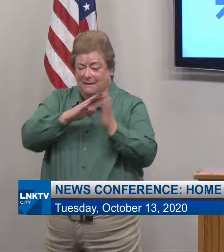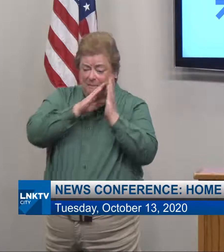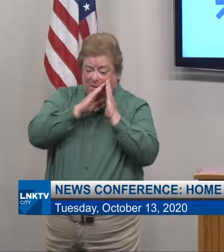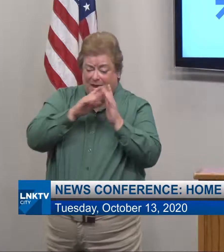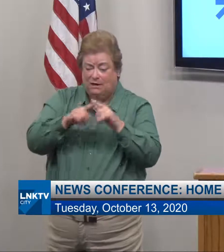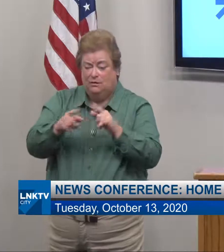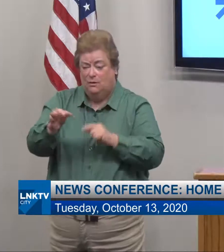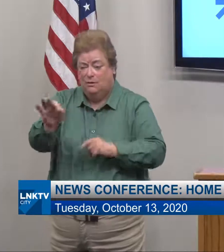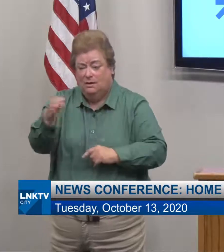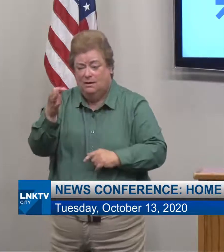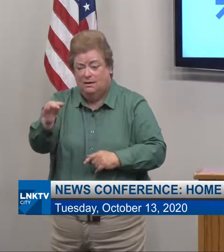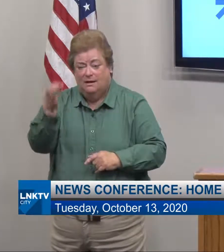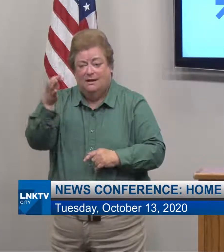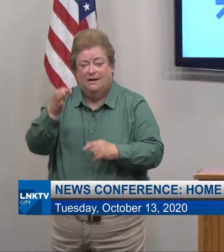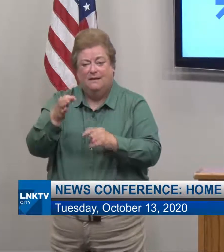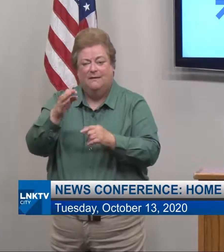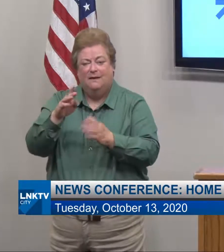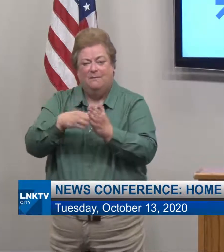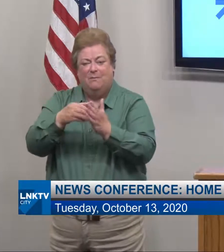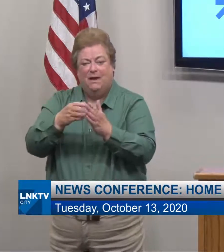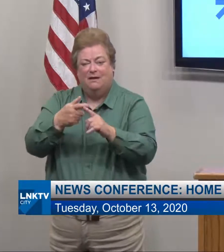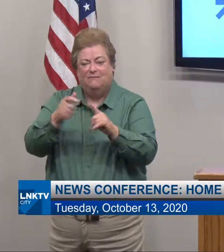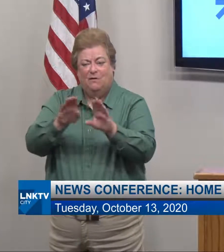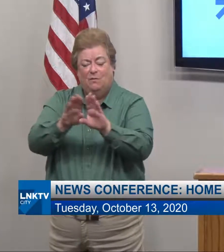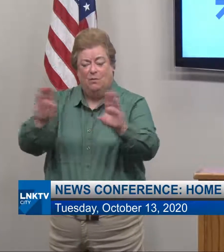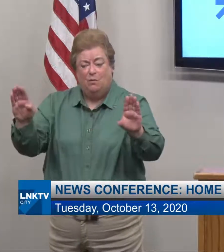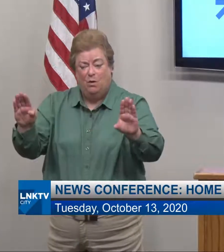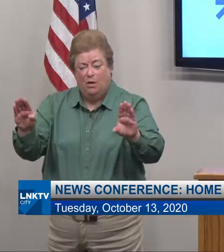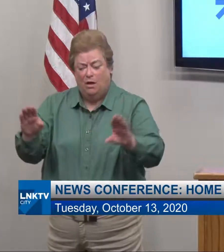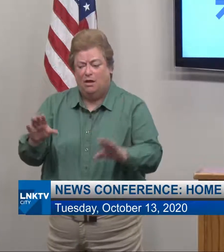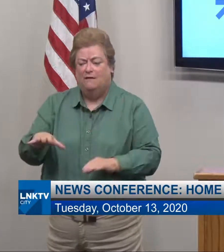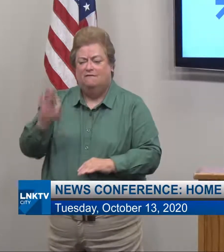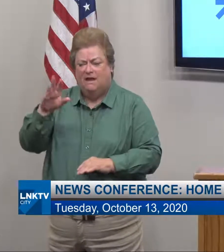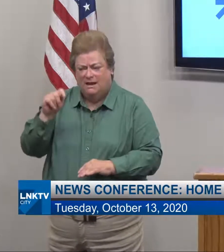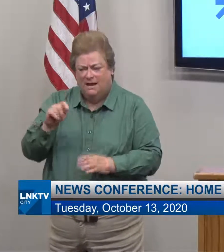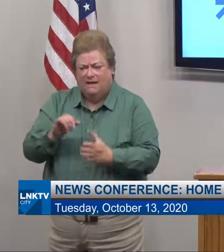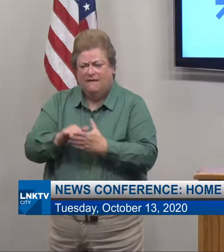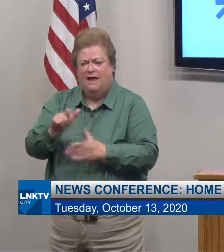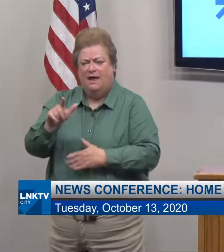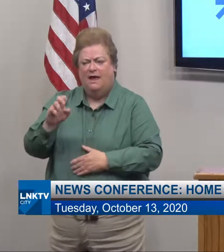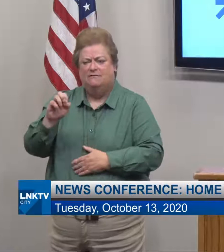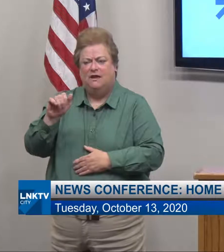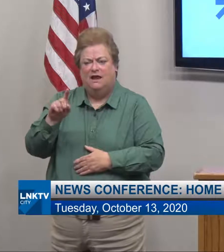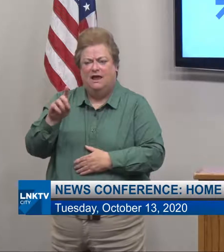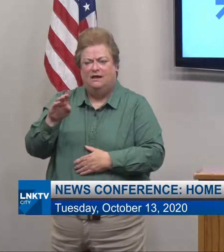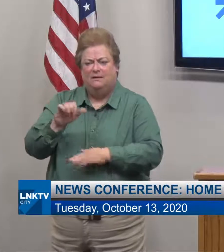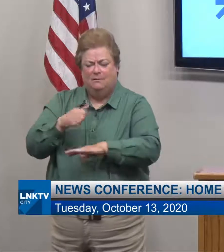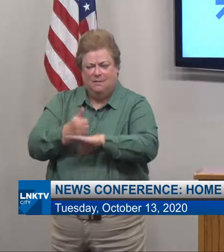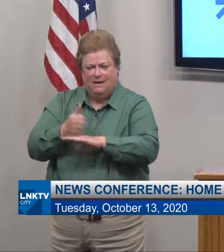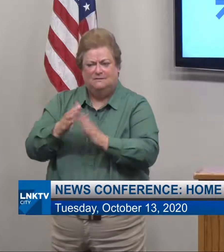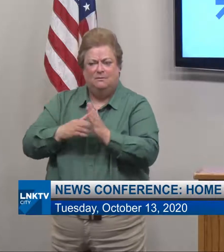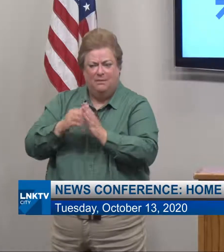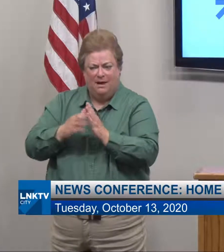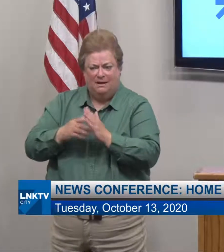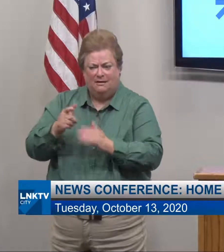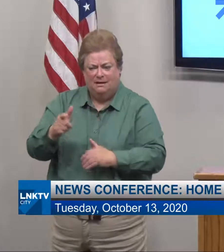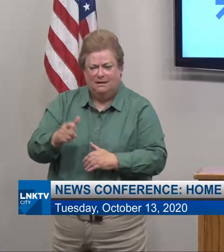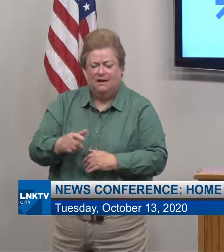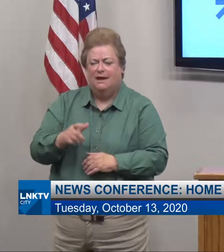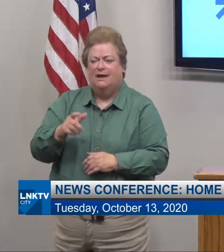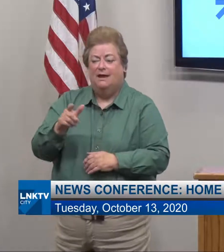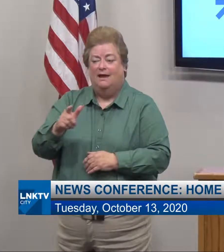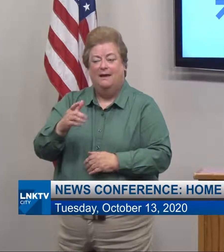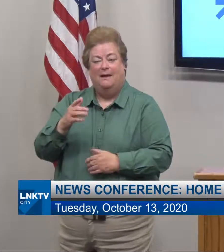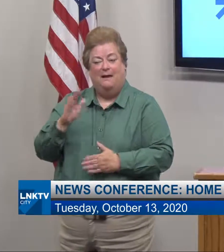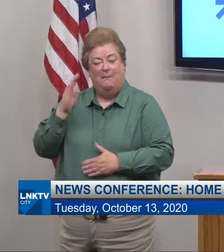it. I remember sharing in her dismay at the time and learning at that moment that apparently lead paint tastes sweet to